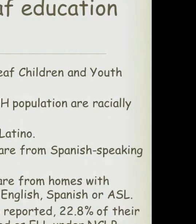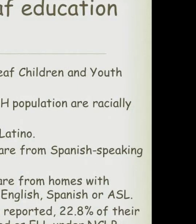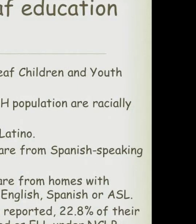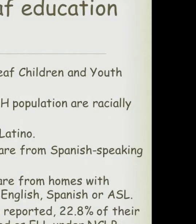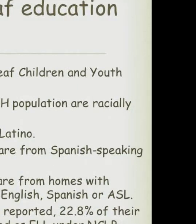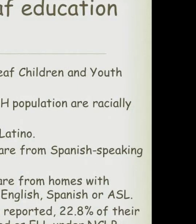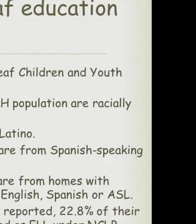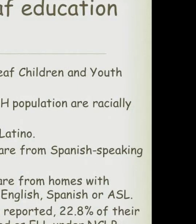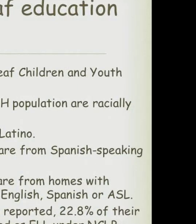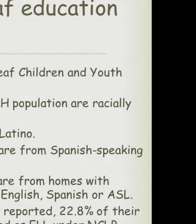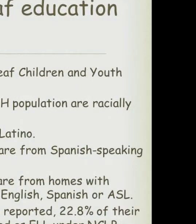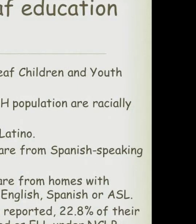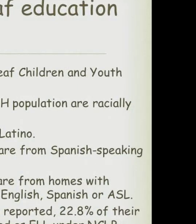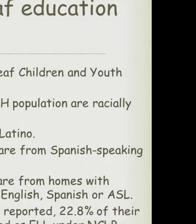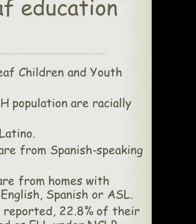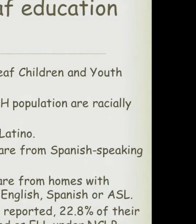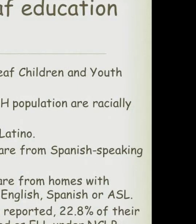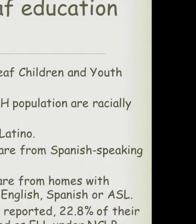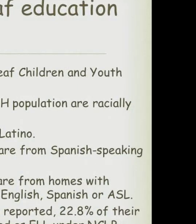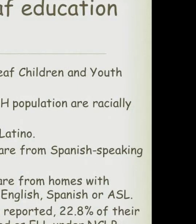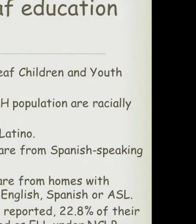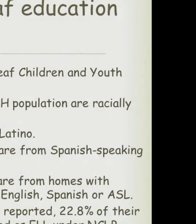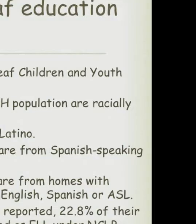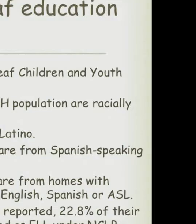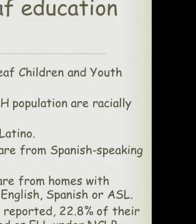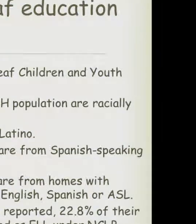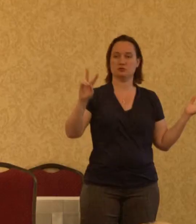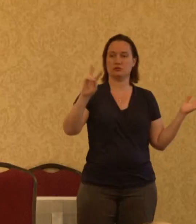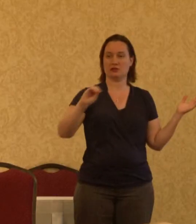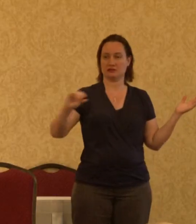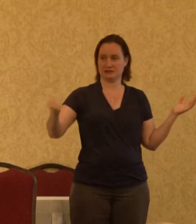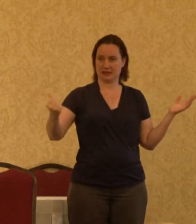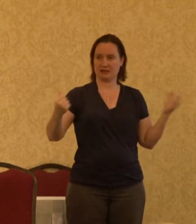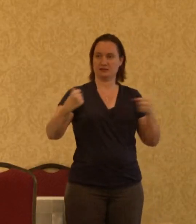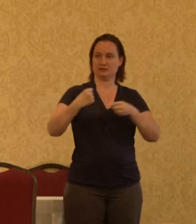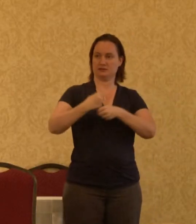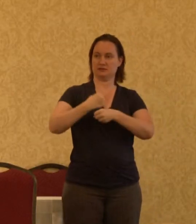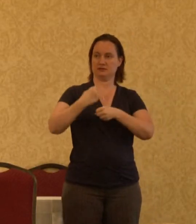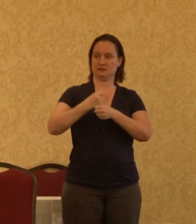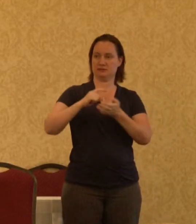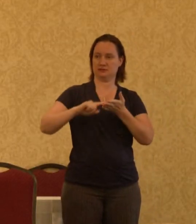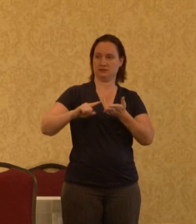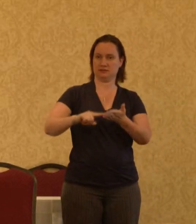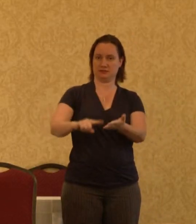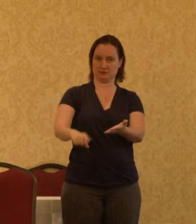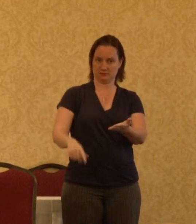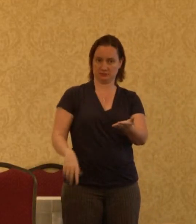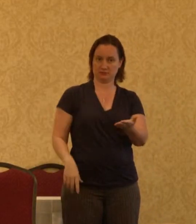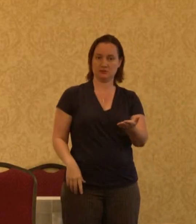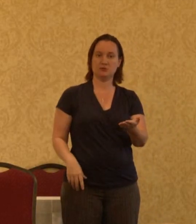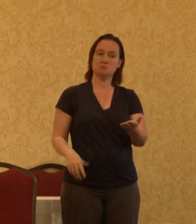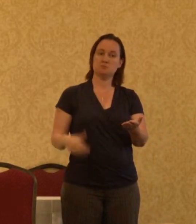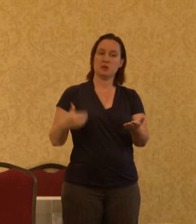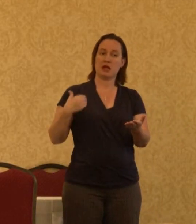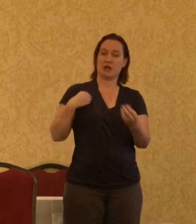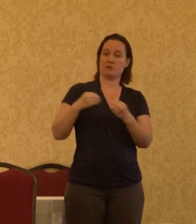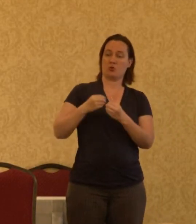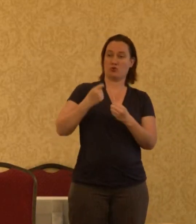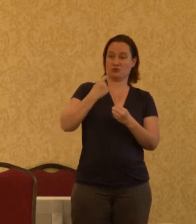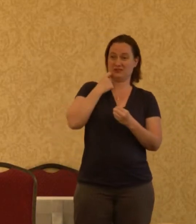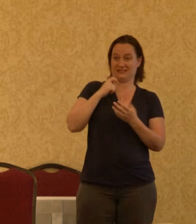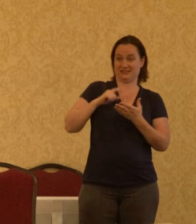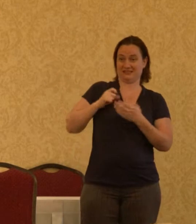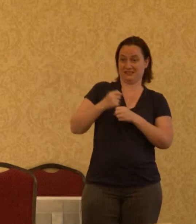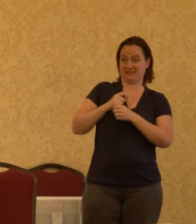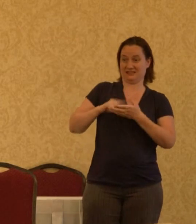you the 2000 and 2010 statistics. There are more recent statistics, and I had a conversation with